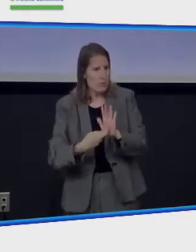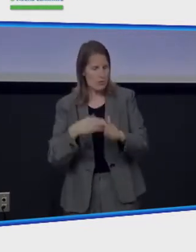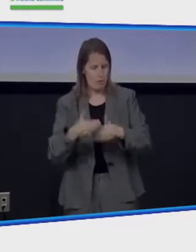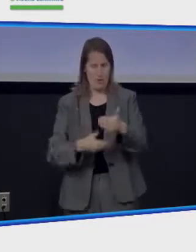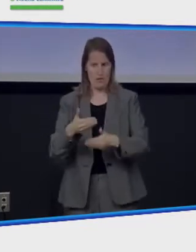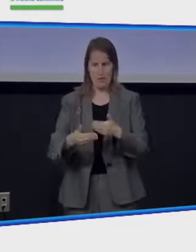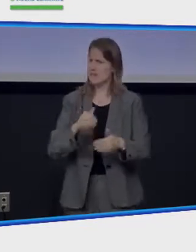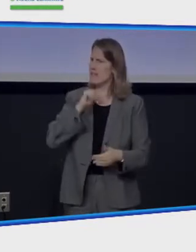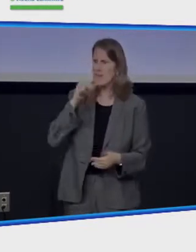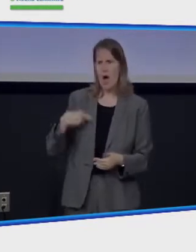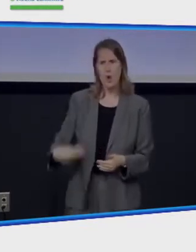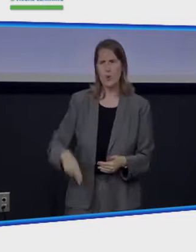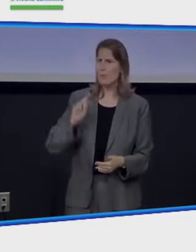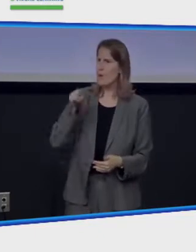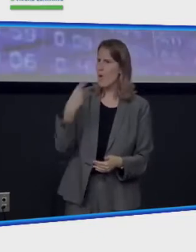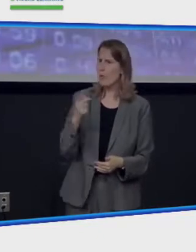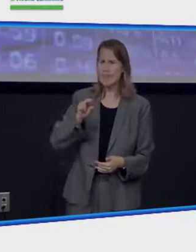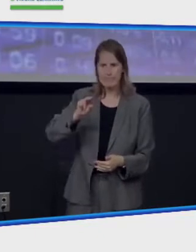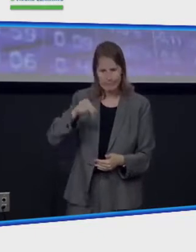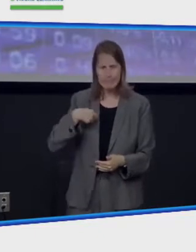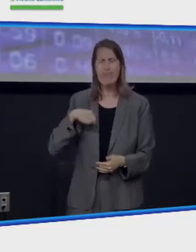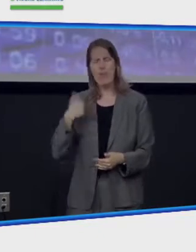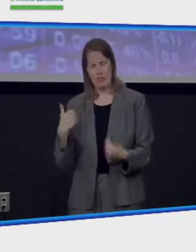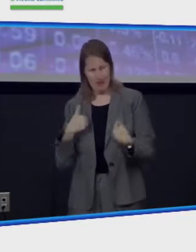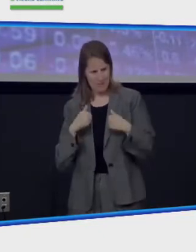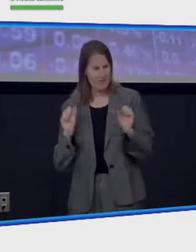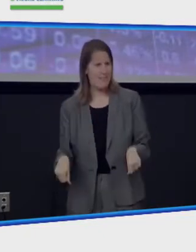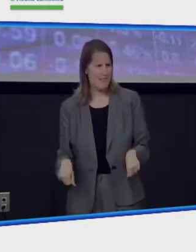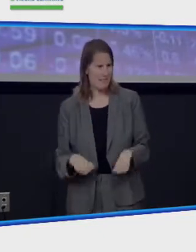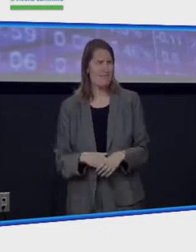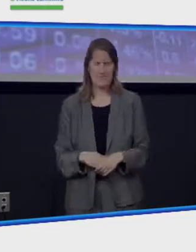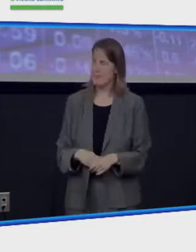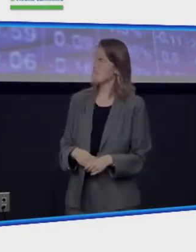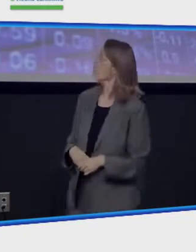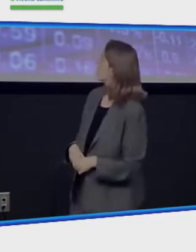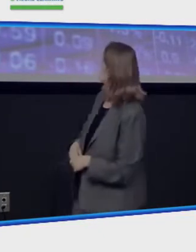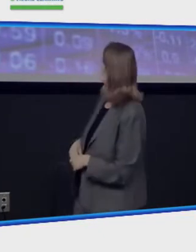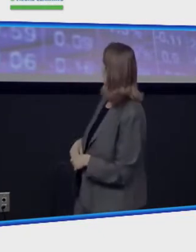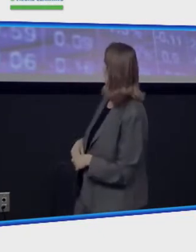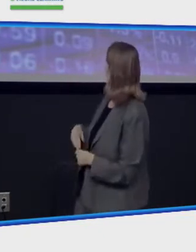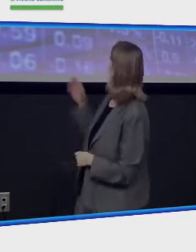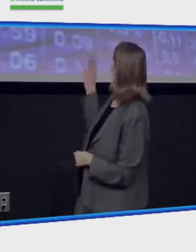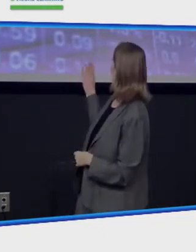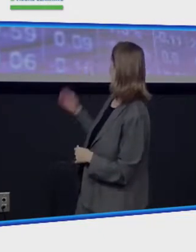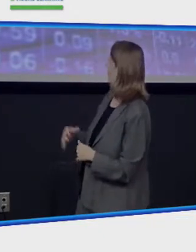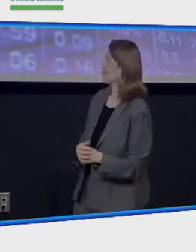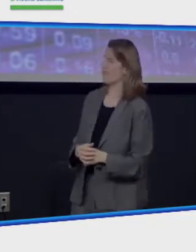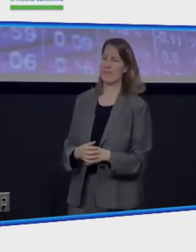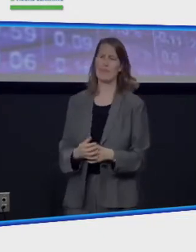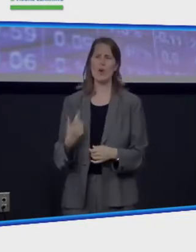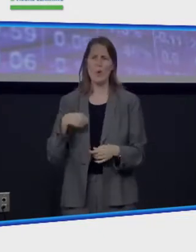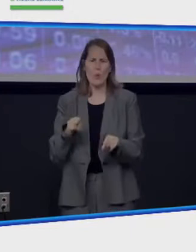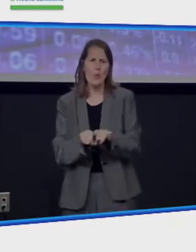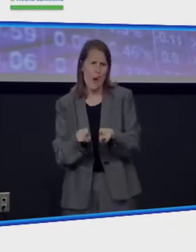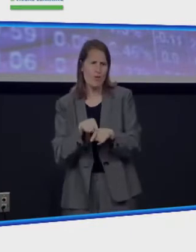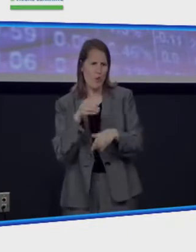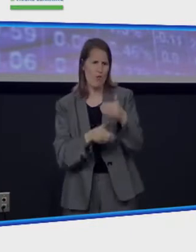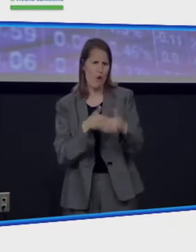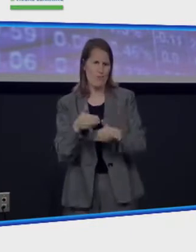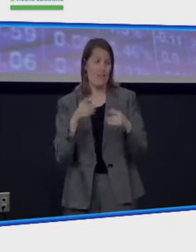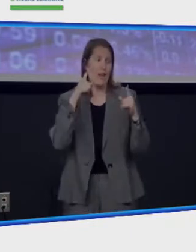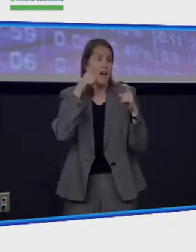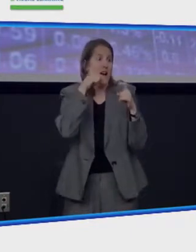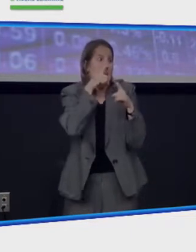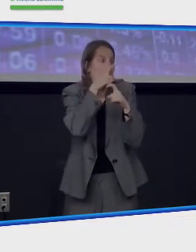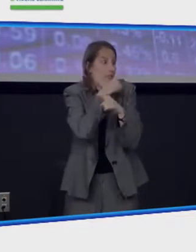uniquely human, but we share it with other species. Of course, we process numbers in very complex ways. We don't just